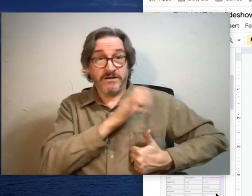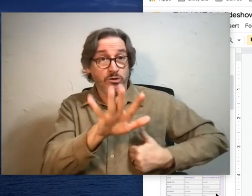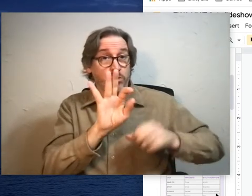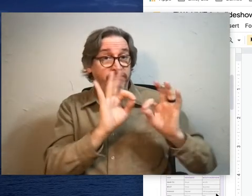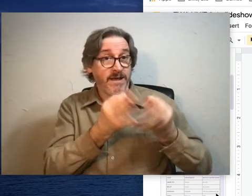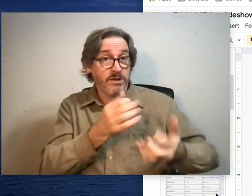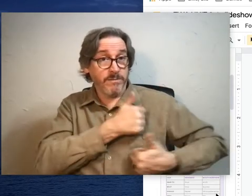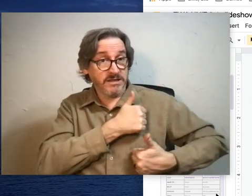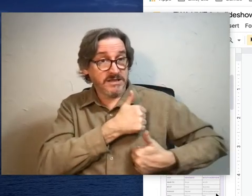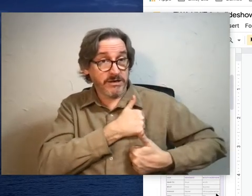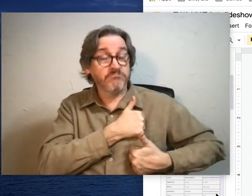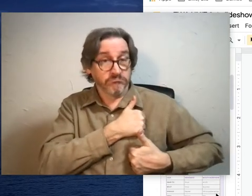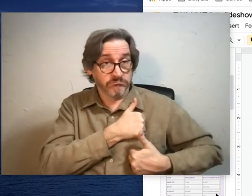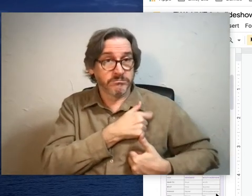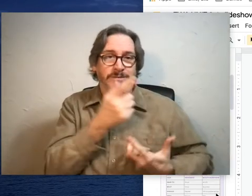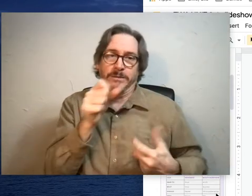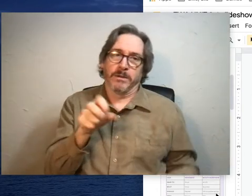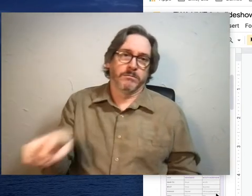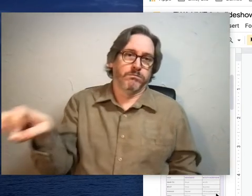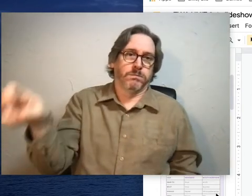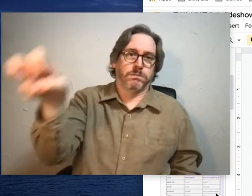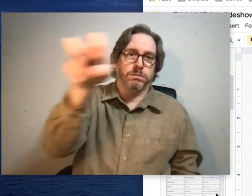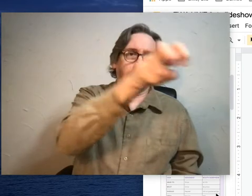military, your family military,